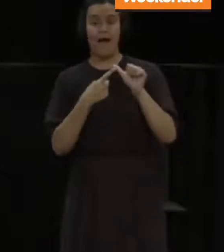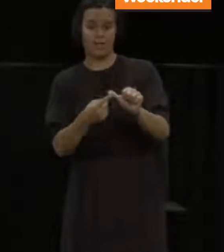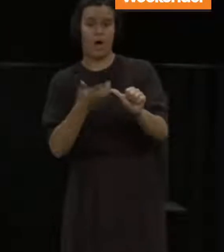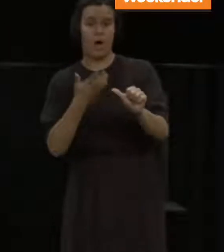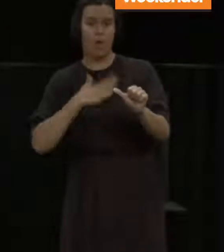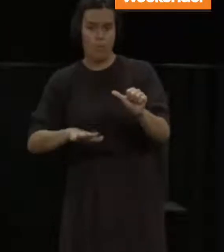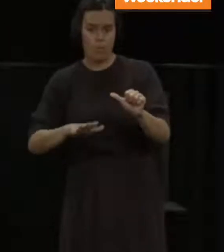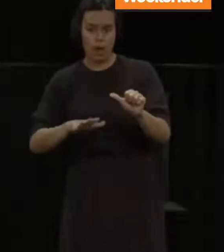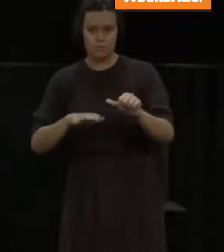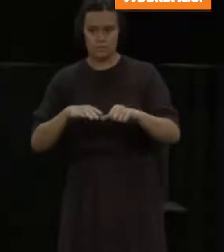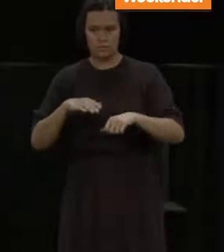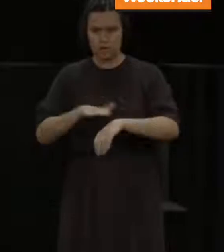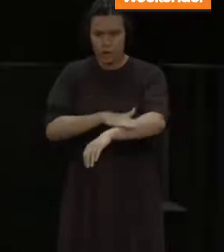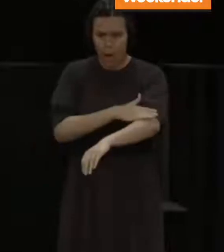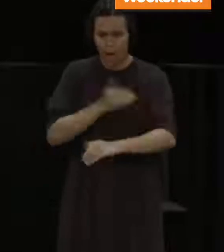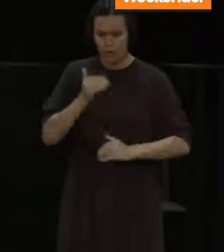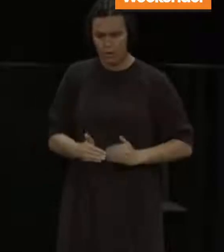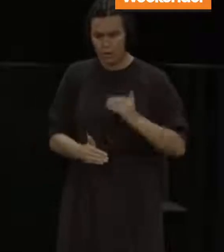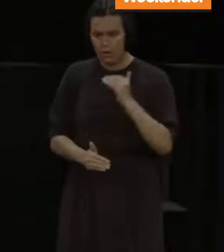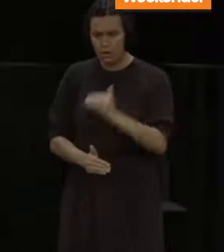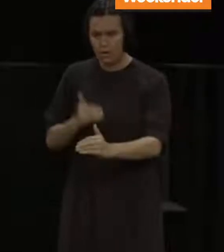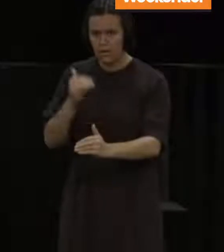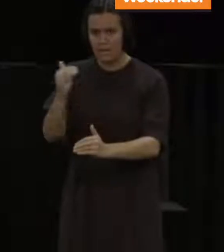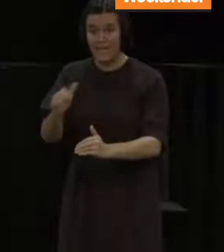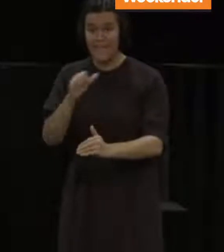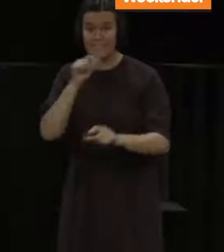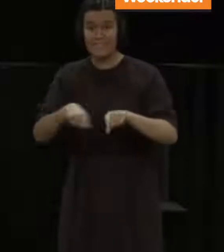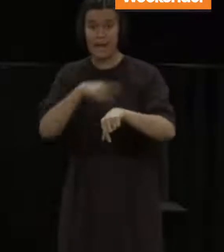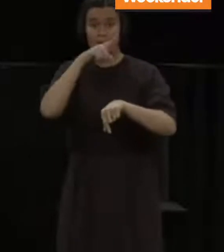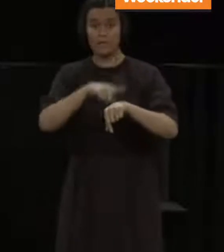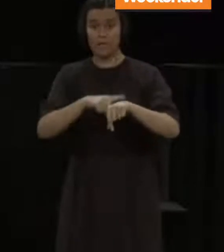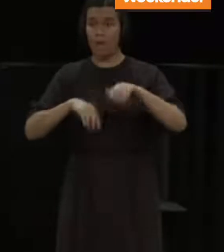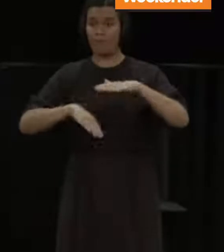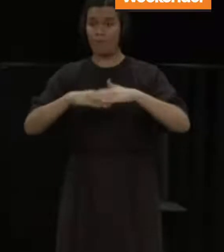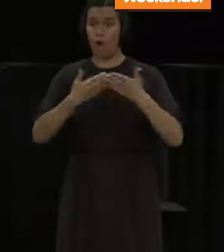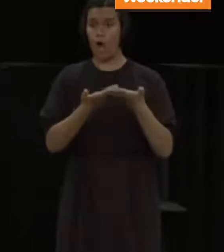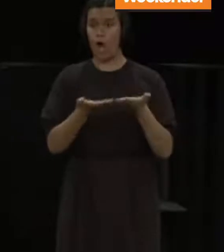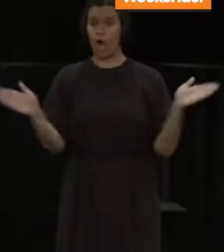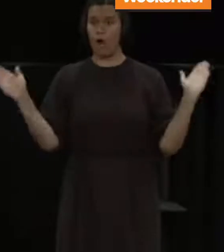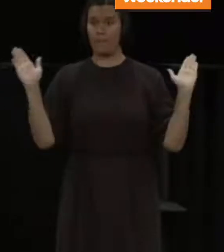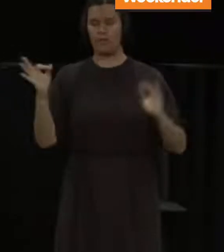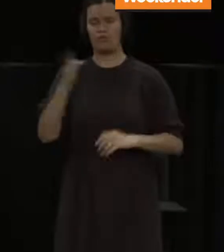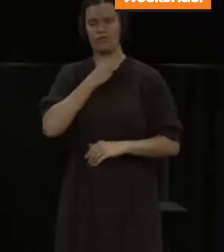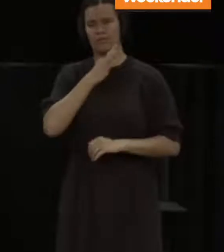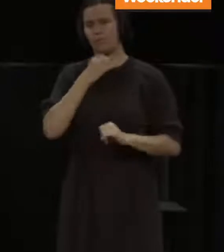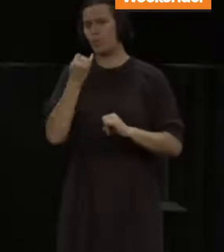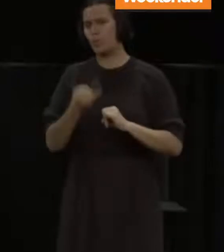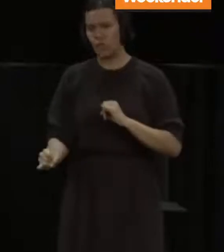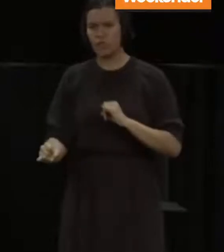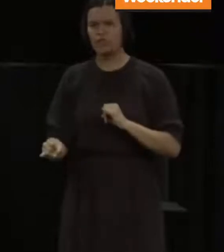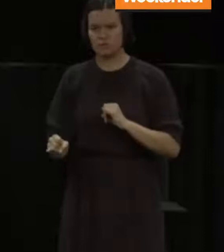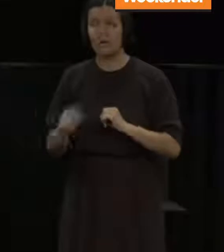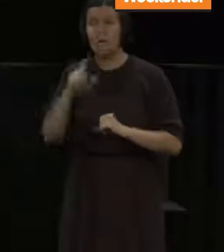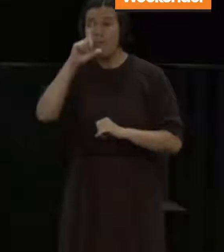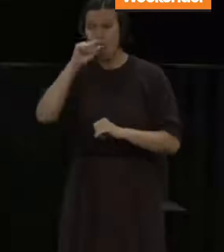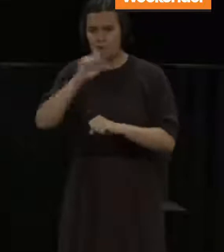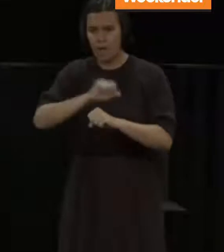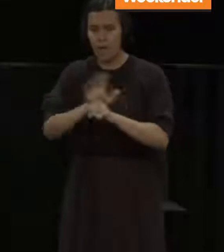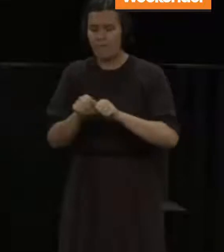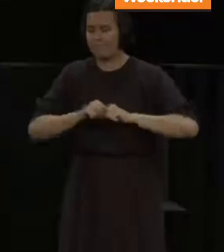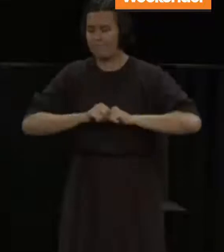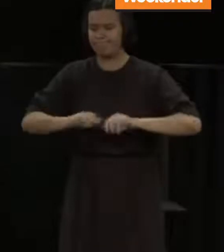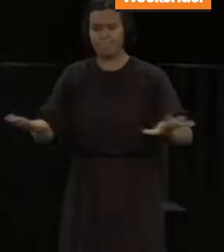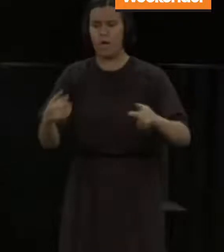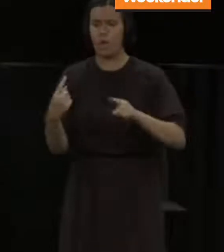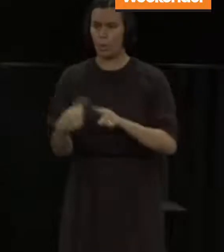not throwing a whole lot of additional risk in all at the same time, because that is the sort of thing that would see that could potentially see an exponential